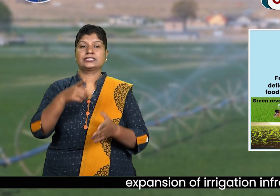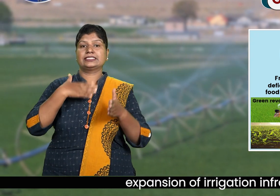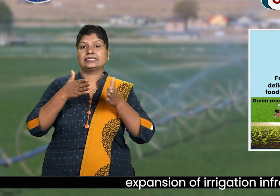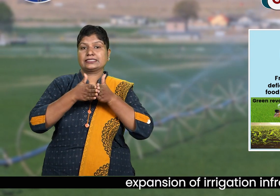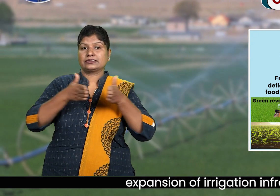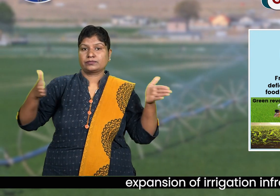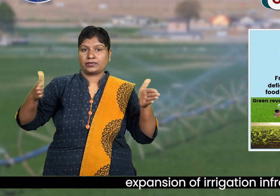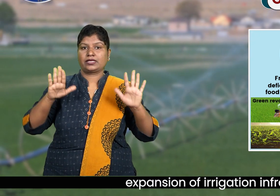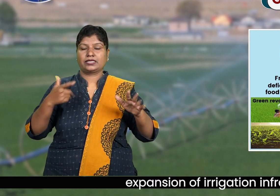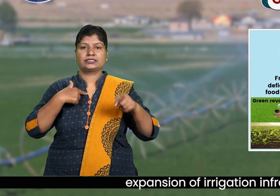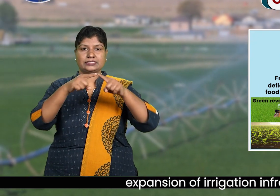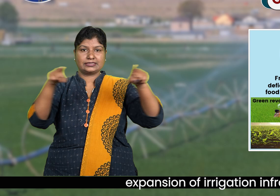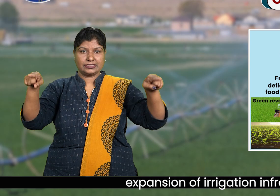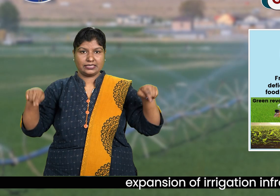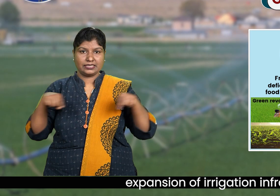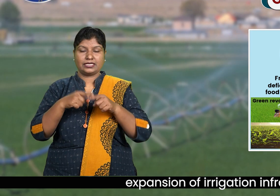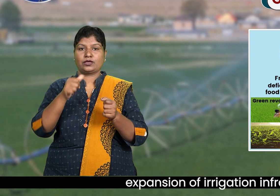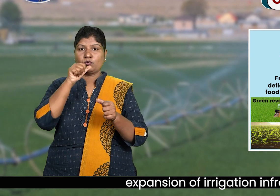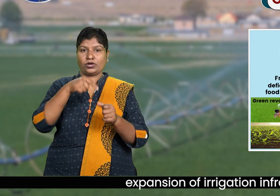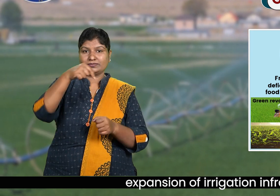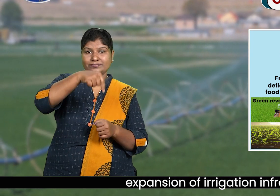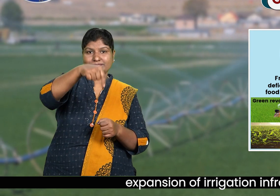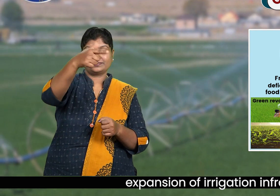expansion of irrigation infrastructure,